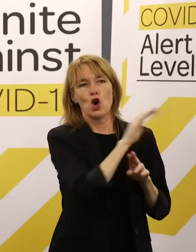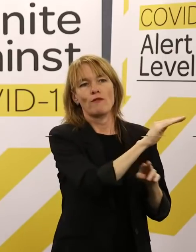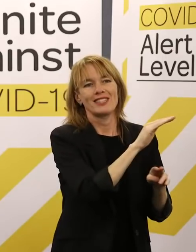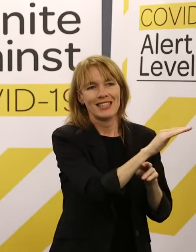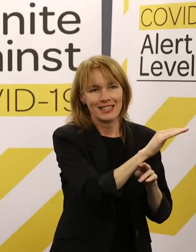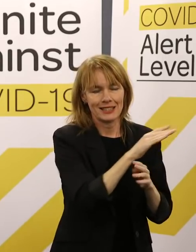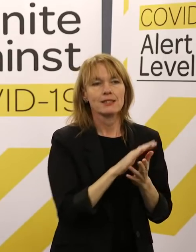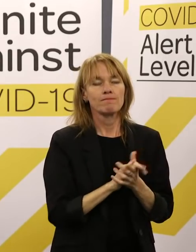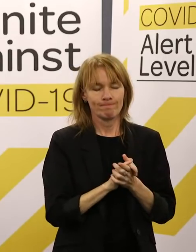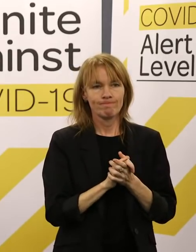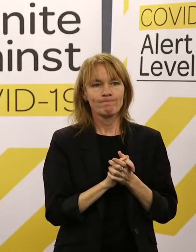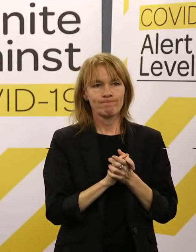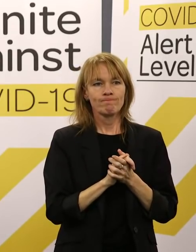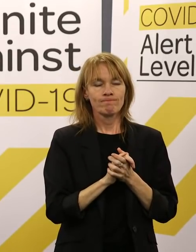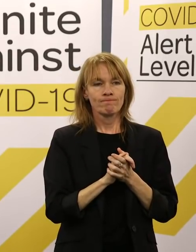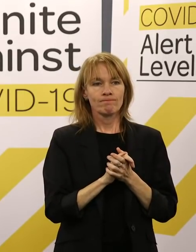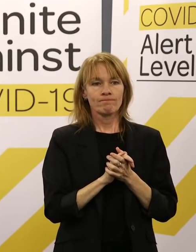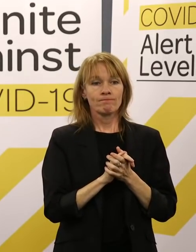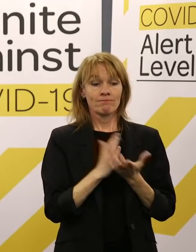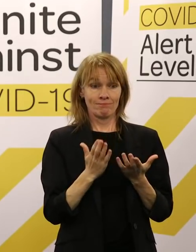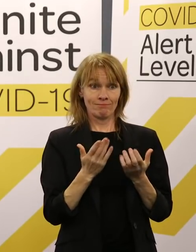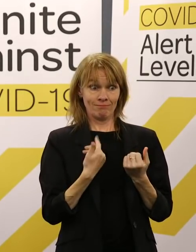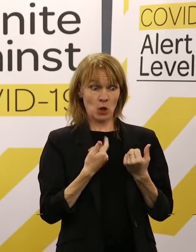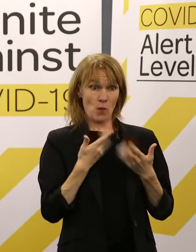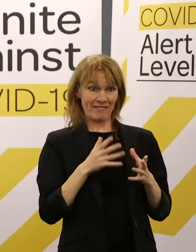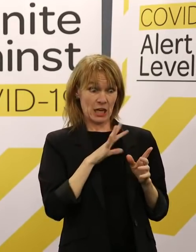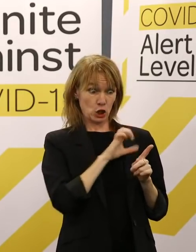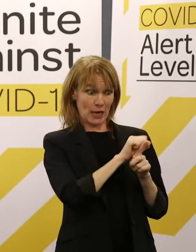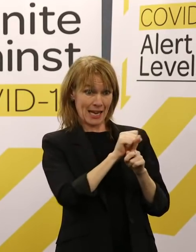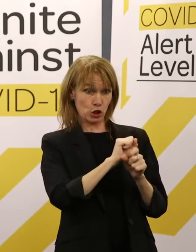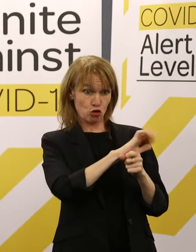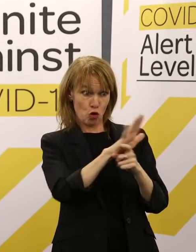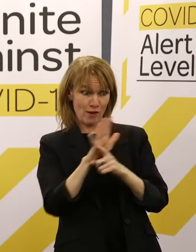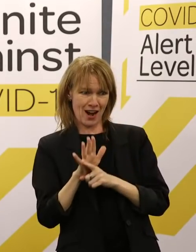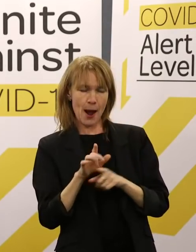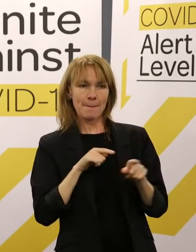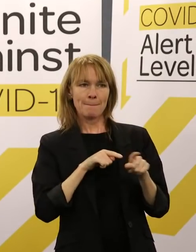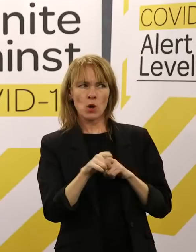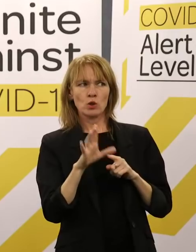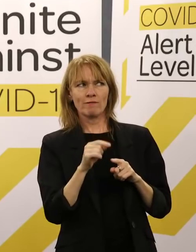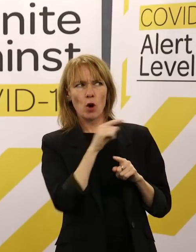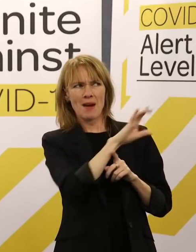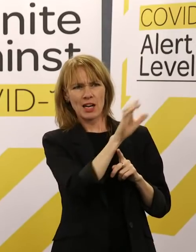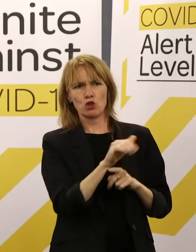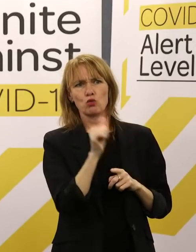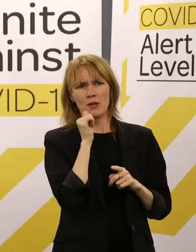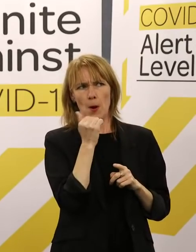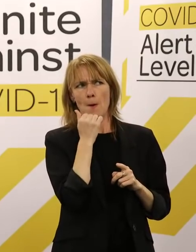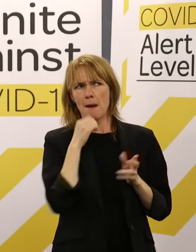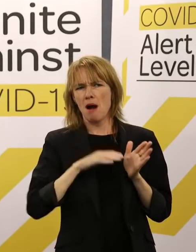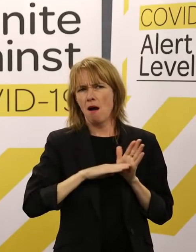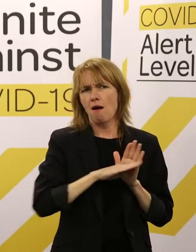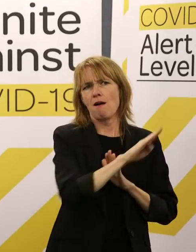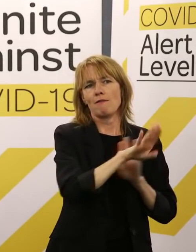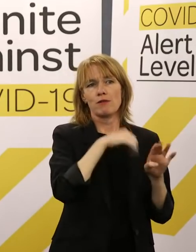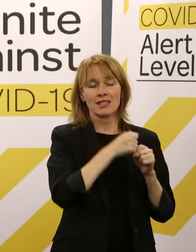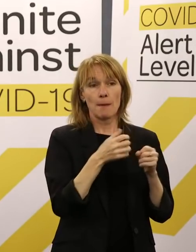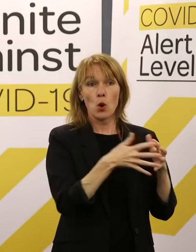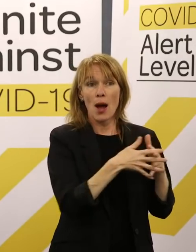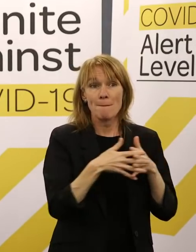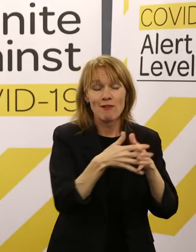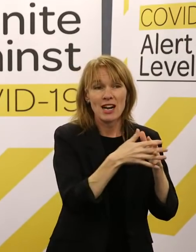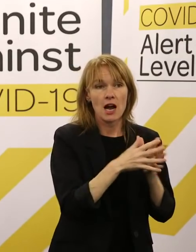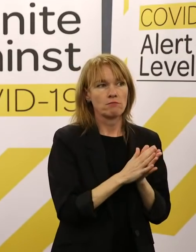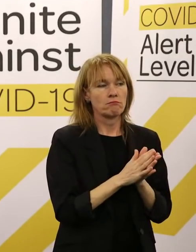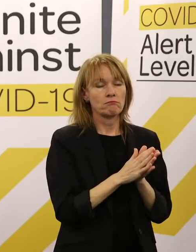can trace back to the fact that they've come from a country where we know there are high rates of infection, like the US of A,